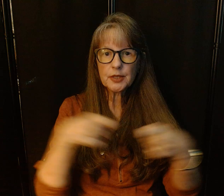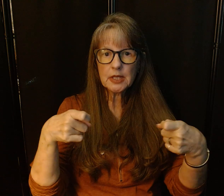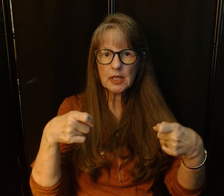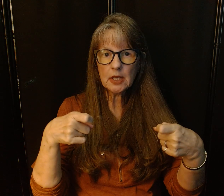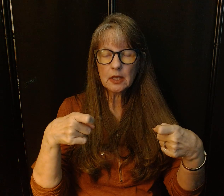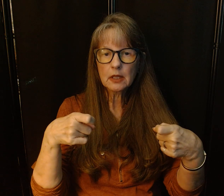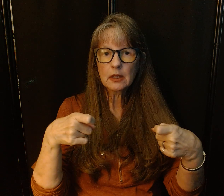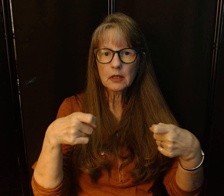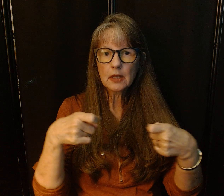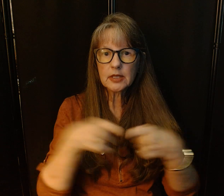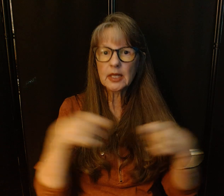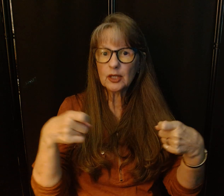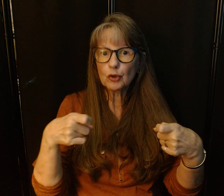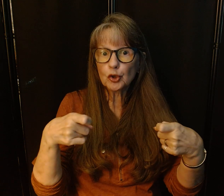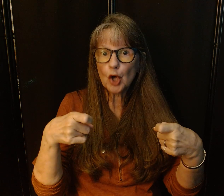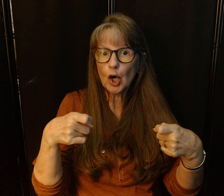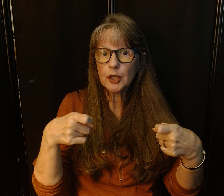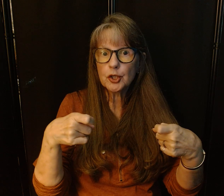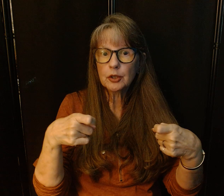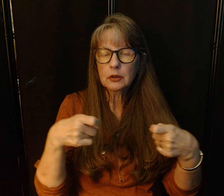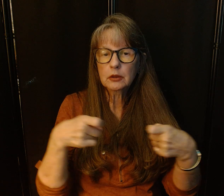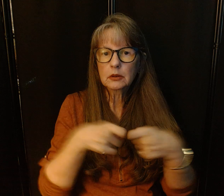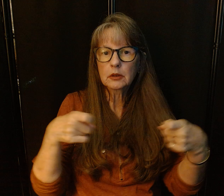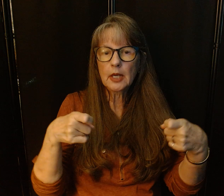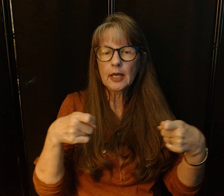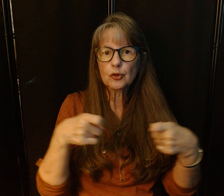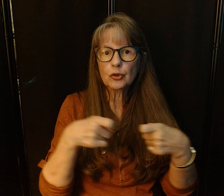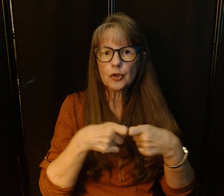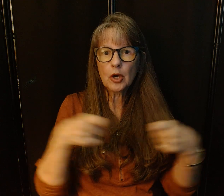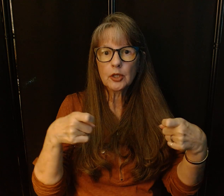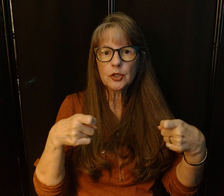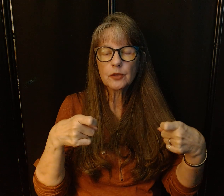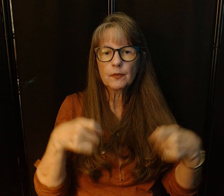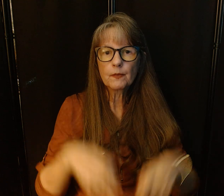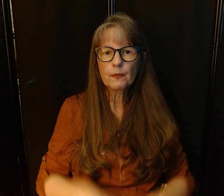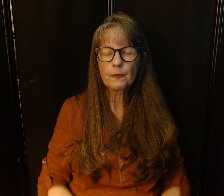Electricity, it's an electrical charge. An electrical charge.